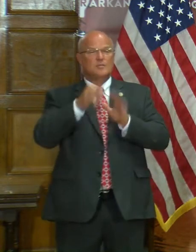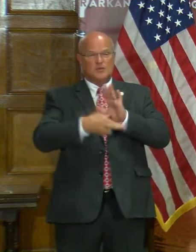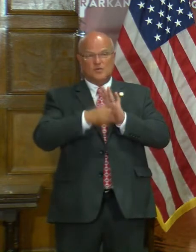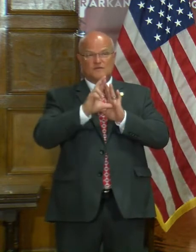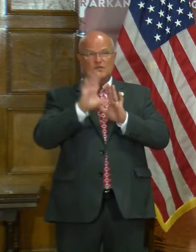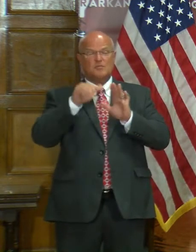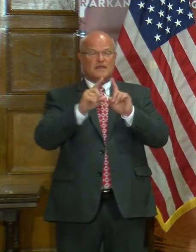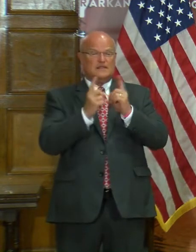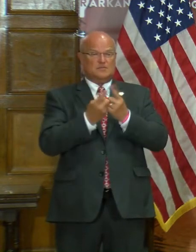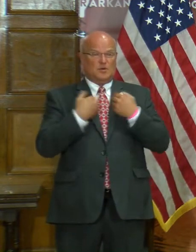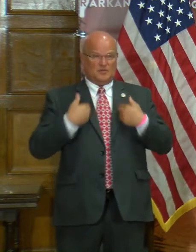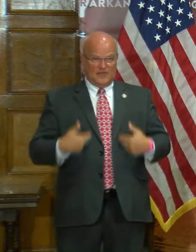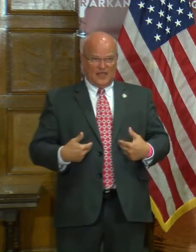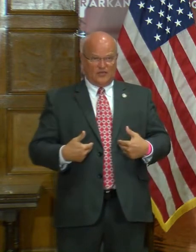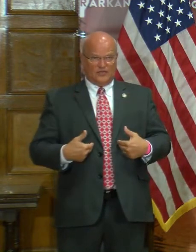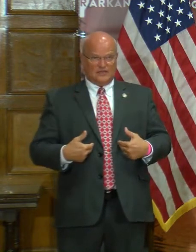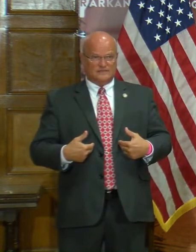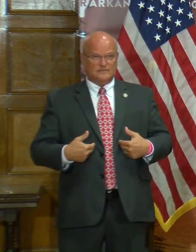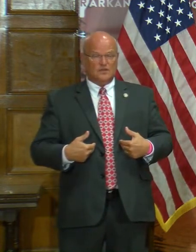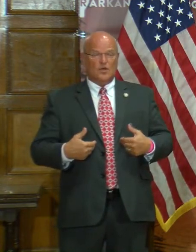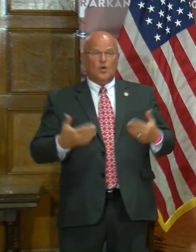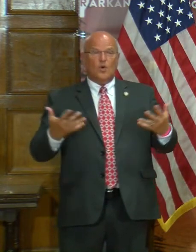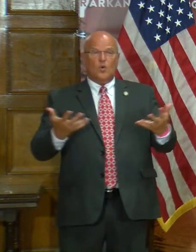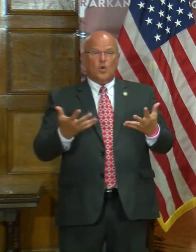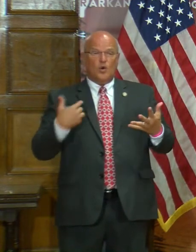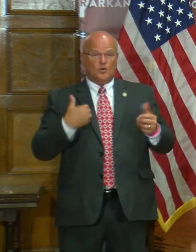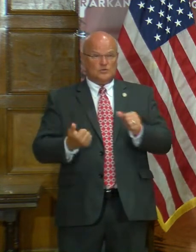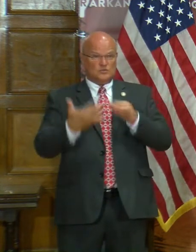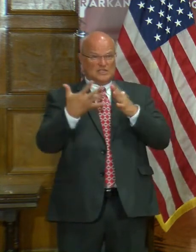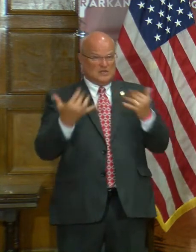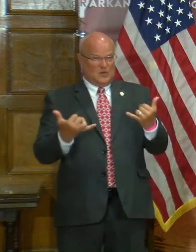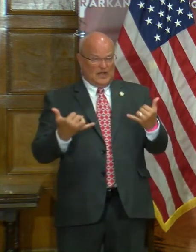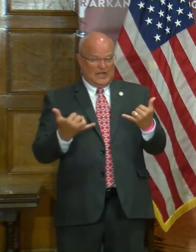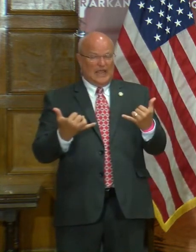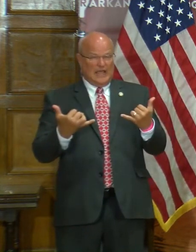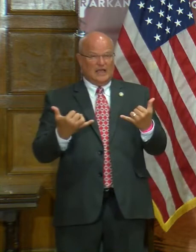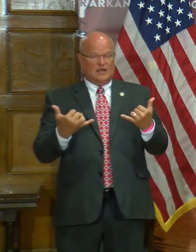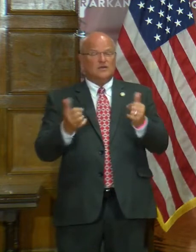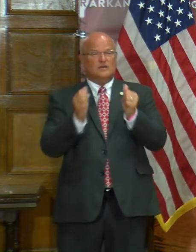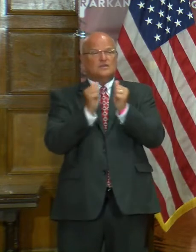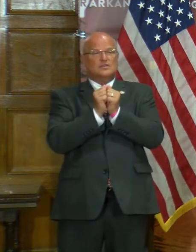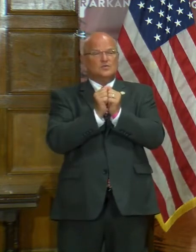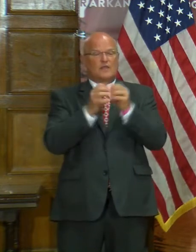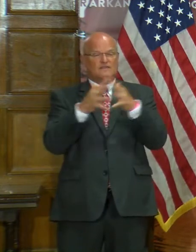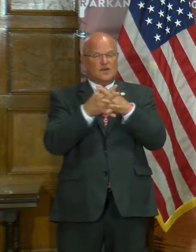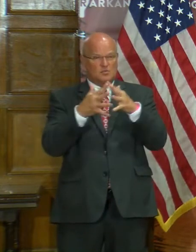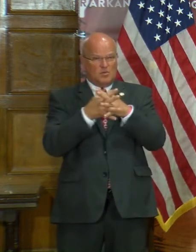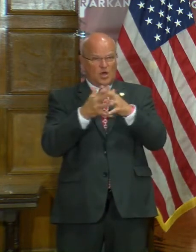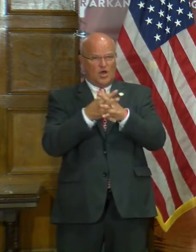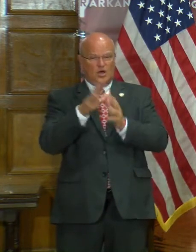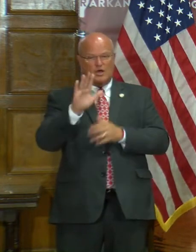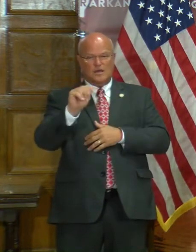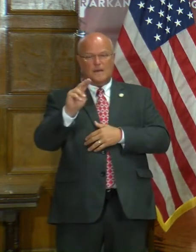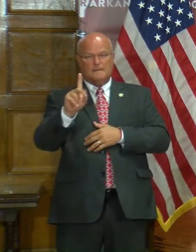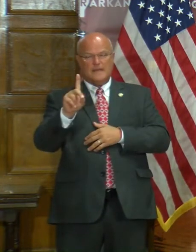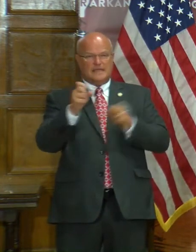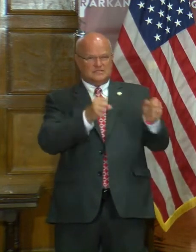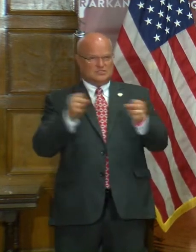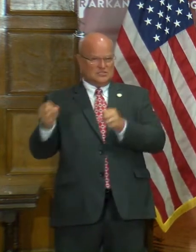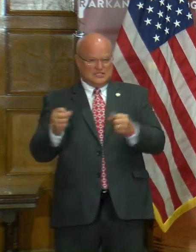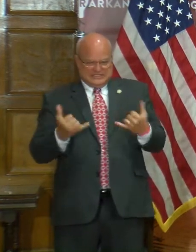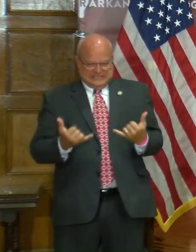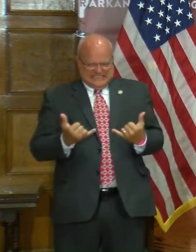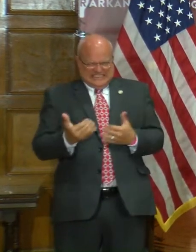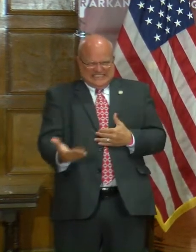reviewed by the Department of Health. What we're addressing right now is with football and band is what's